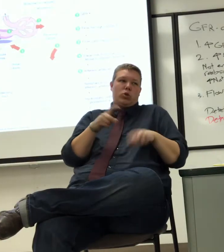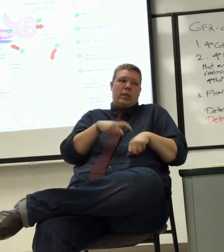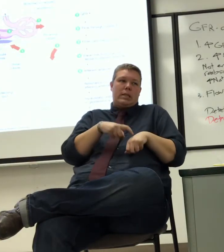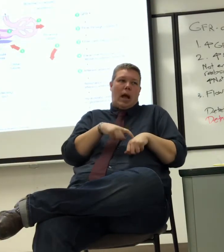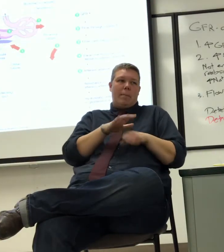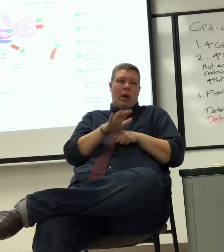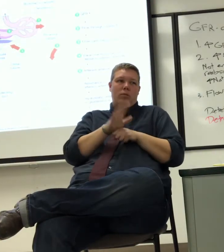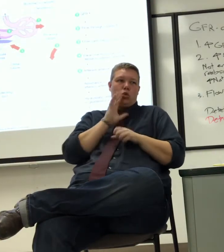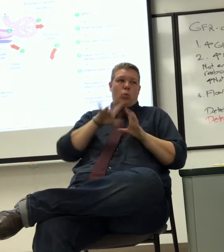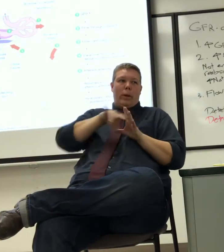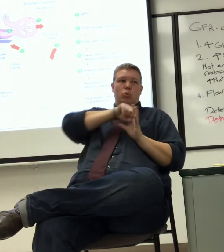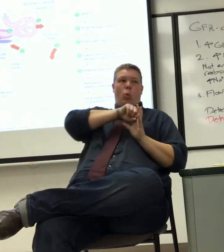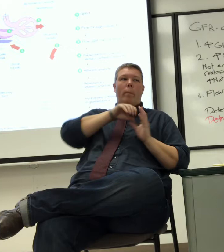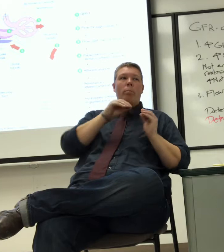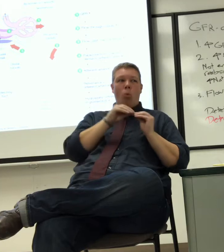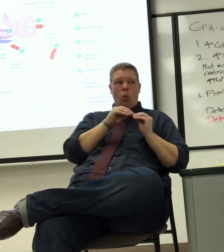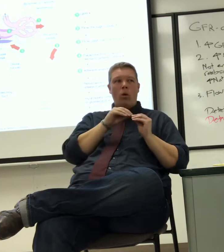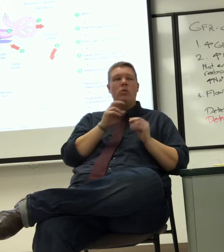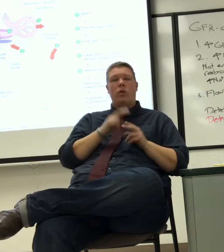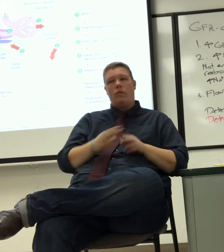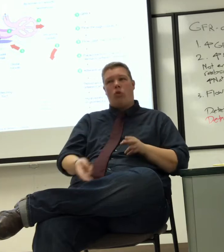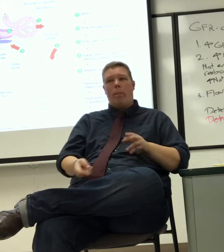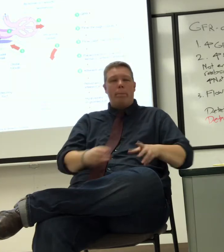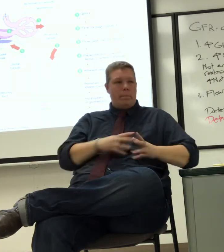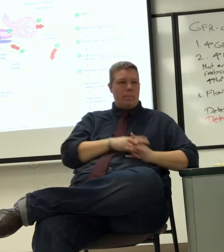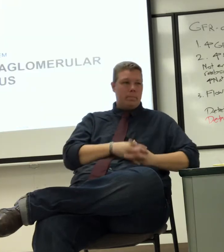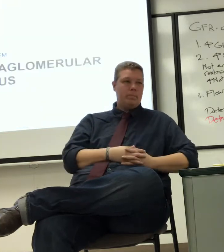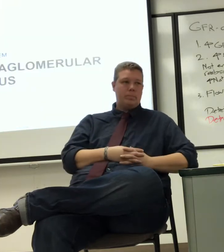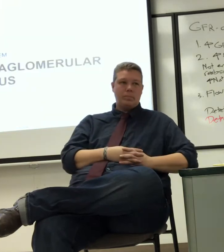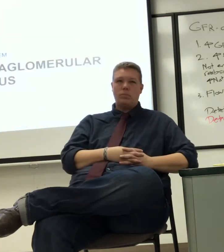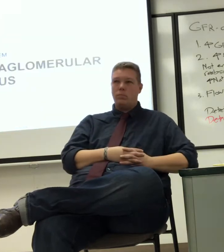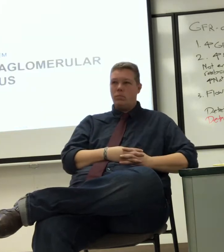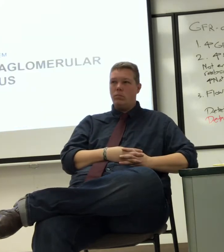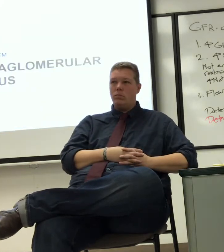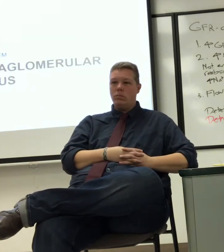clear enough? Yeah. Angelica? Okay.